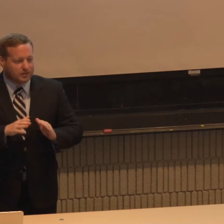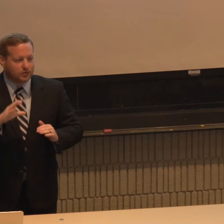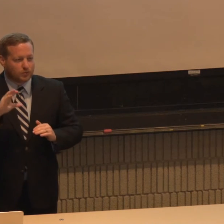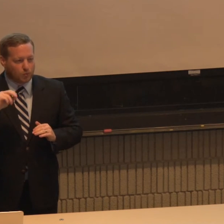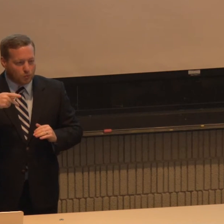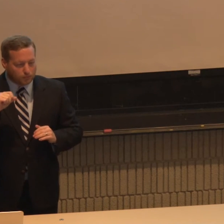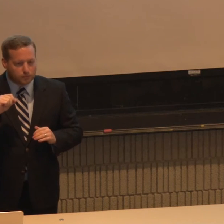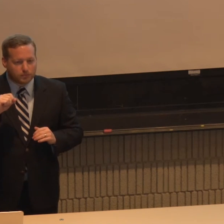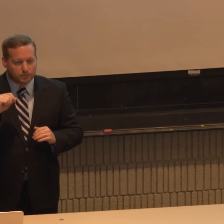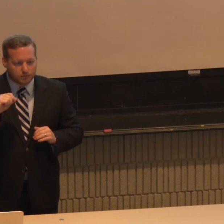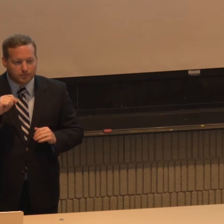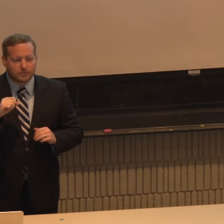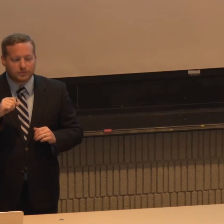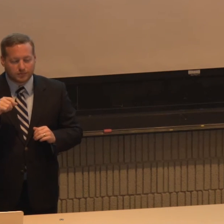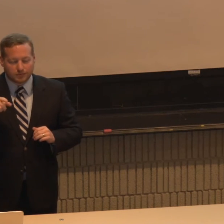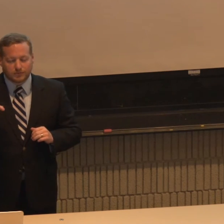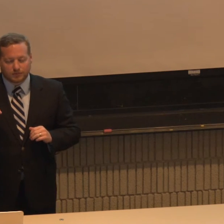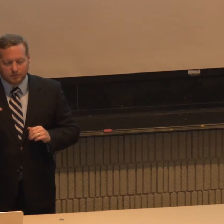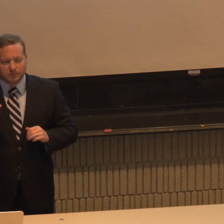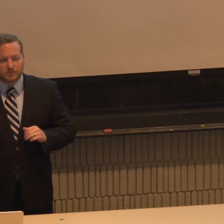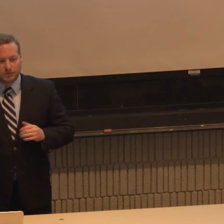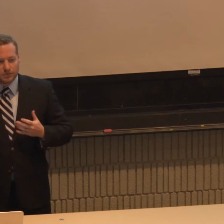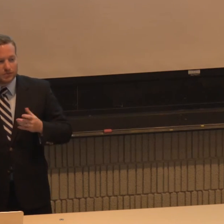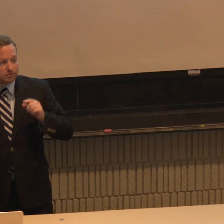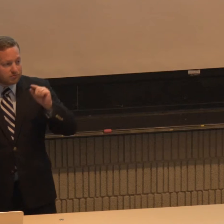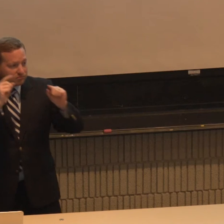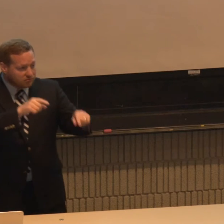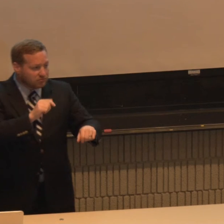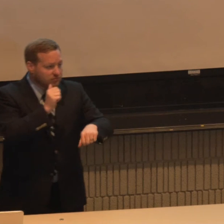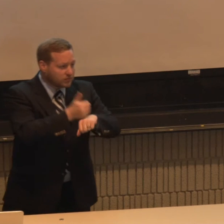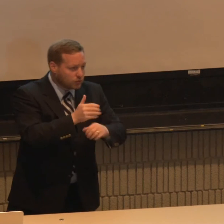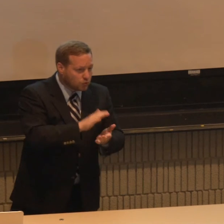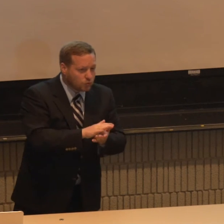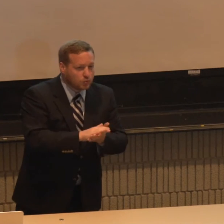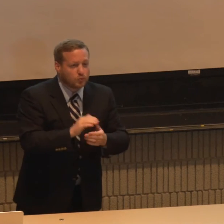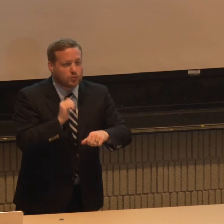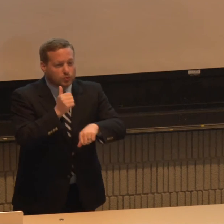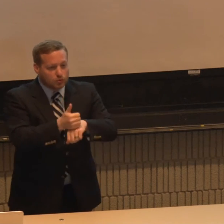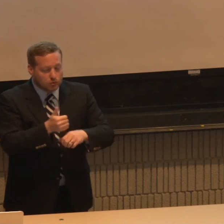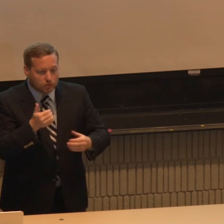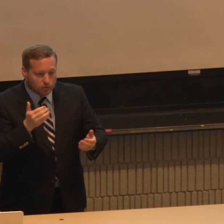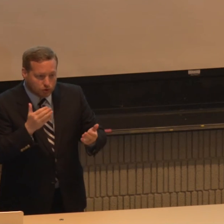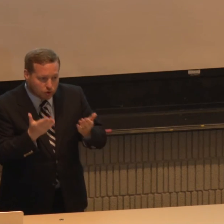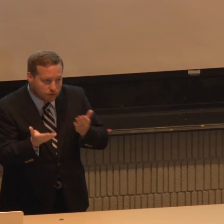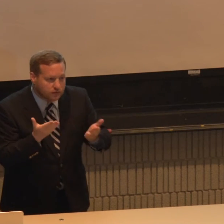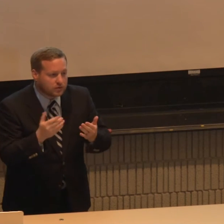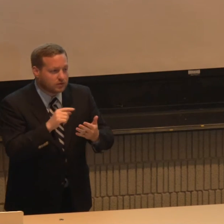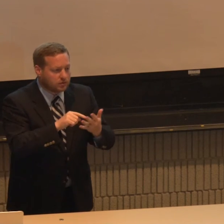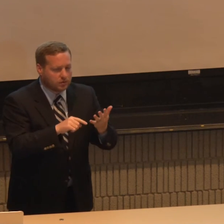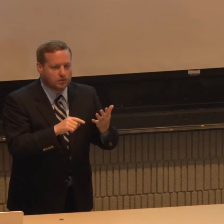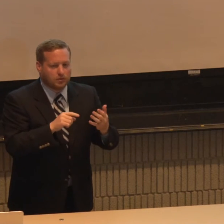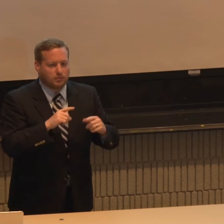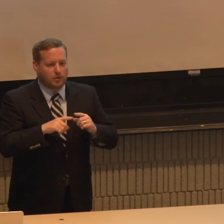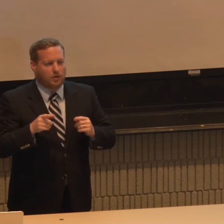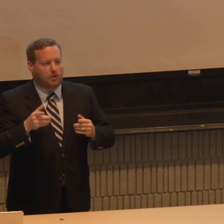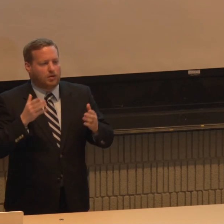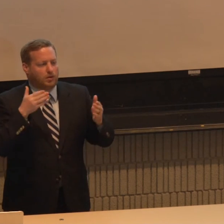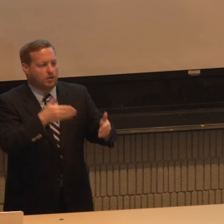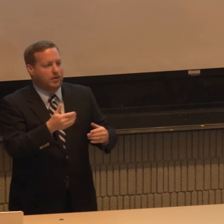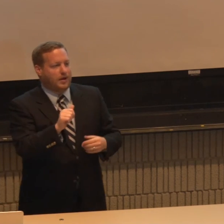So certain organizations like the Peace Corps, for example, would go and set up a school and services in another